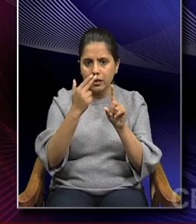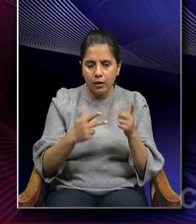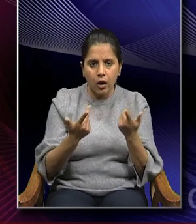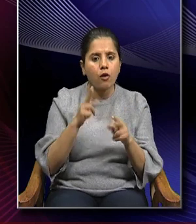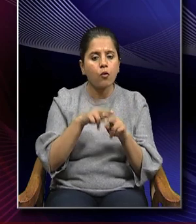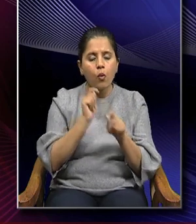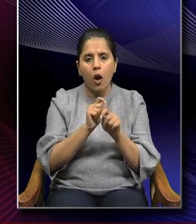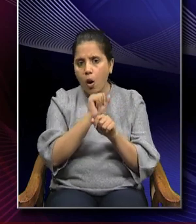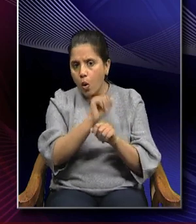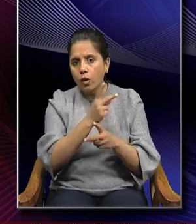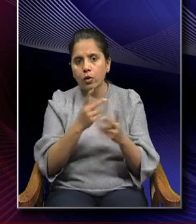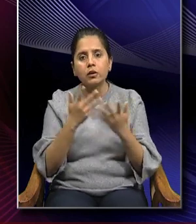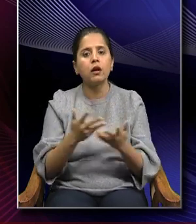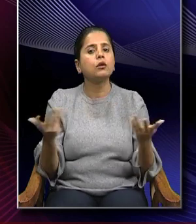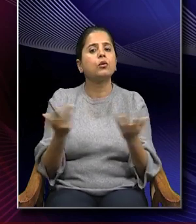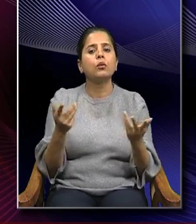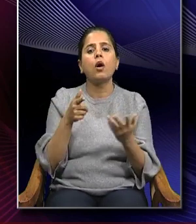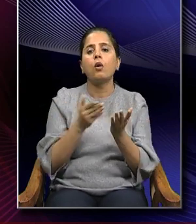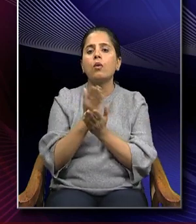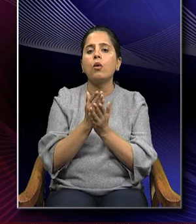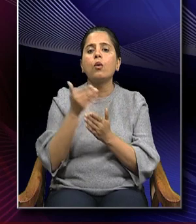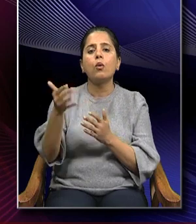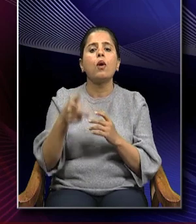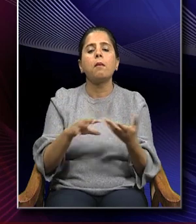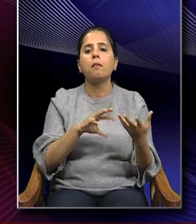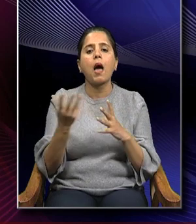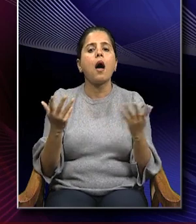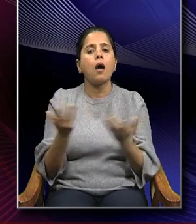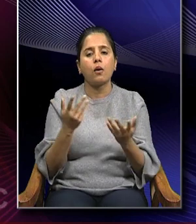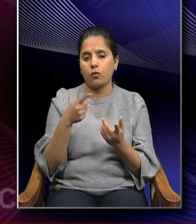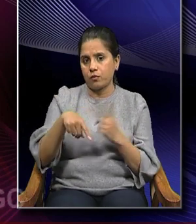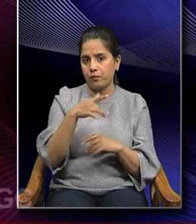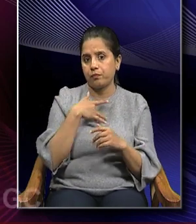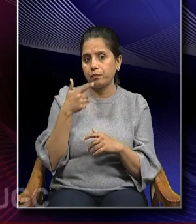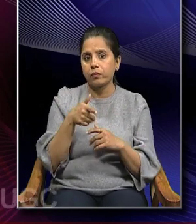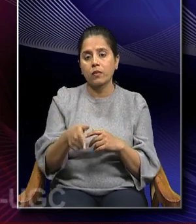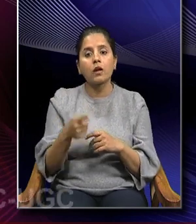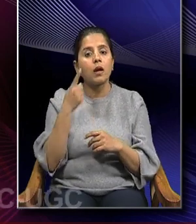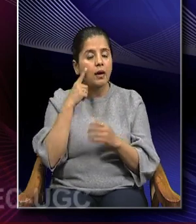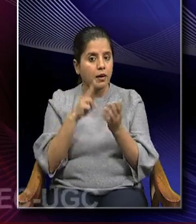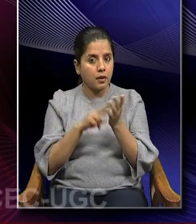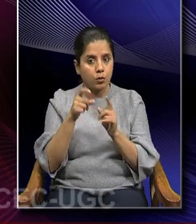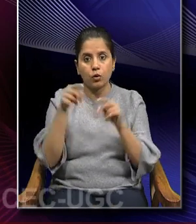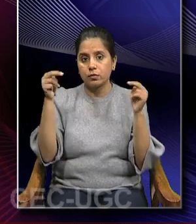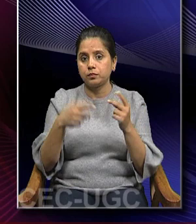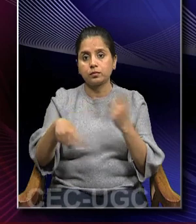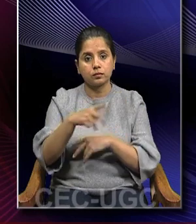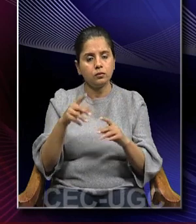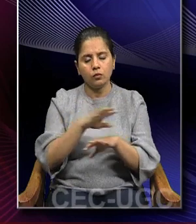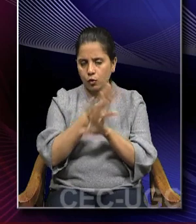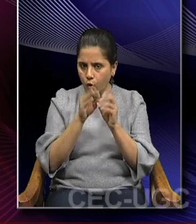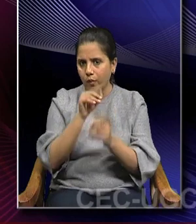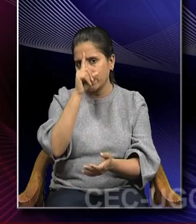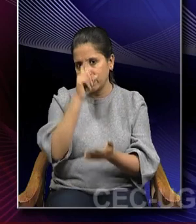functioning of that product, in what way it would be produced, what kind of inputs you will be needing for that. So, everything is